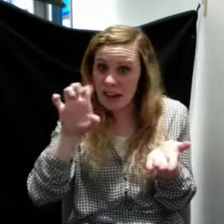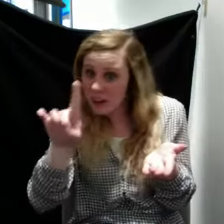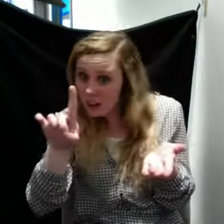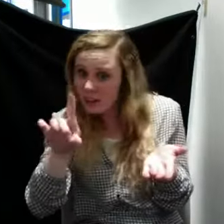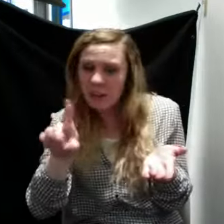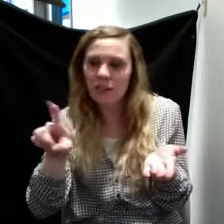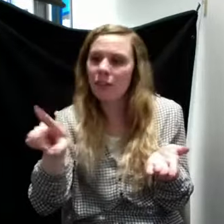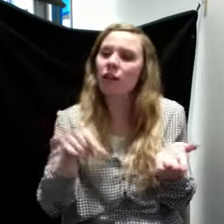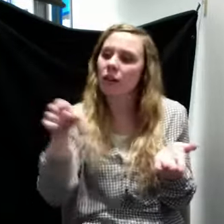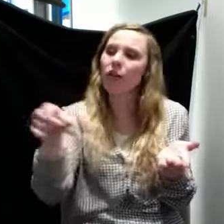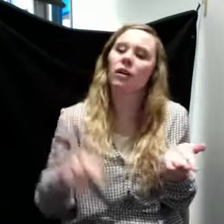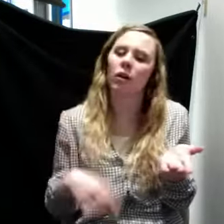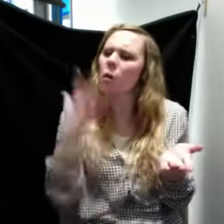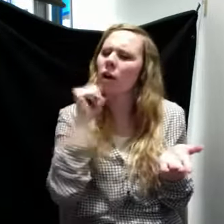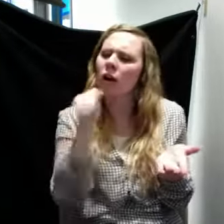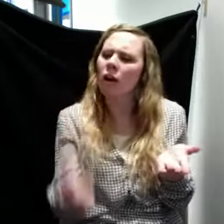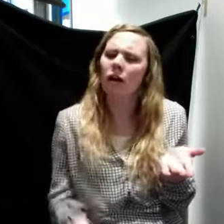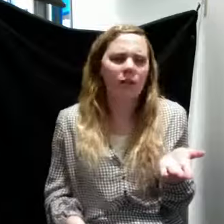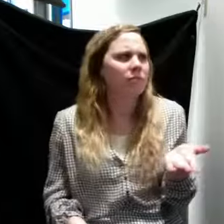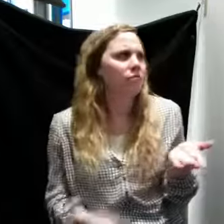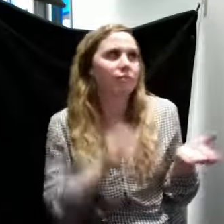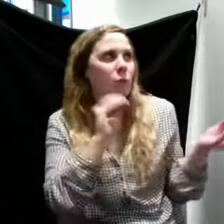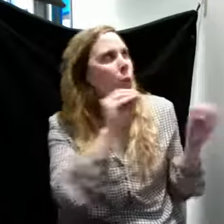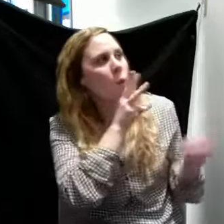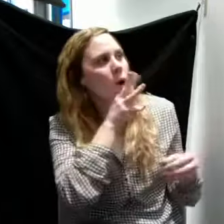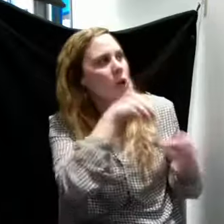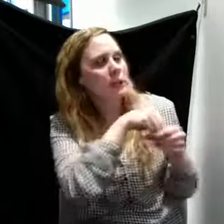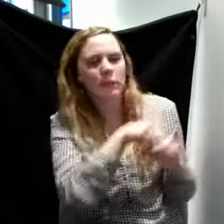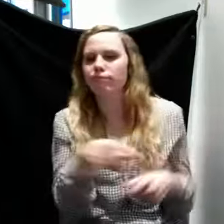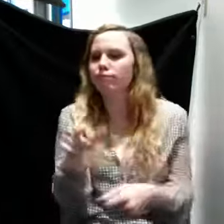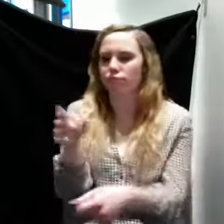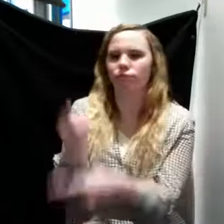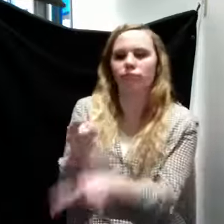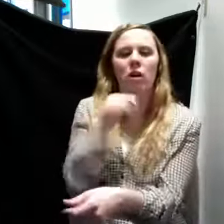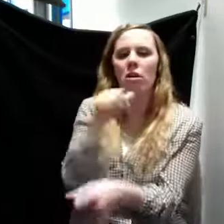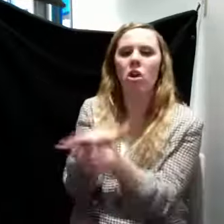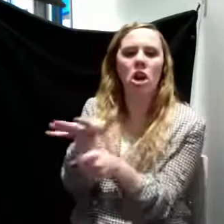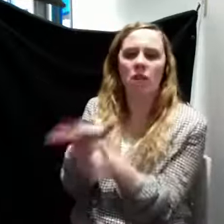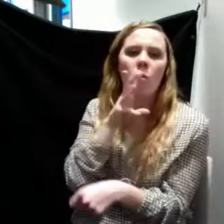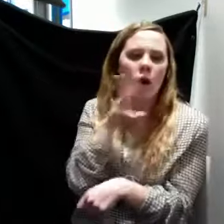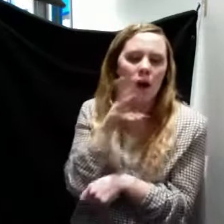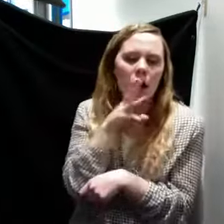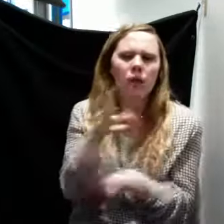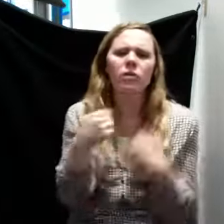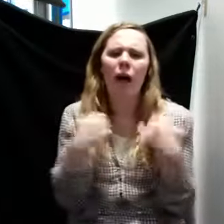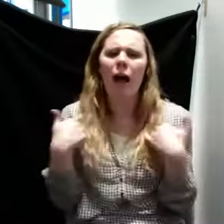Caleb? Why not? Because there's no water in There's it. not much water. How could I saturate the sponge?